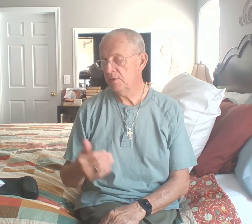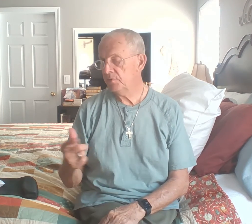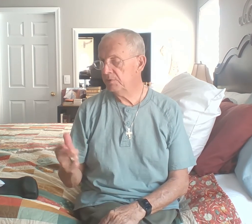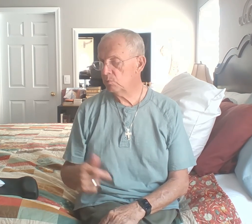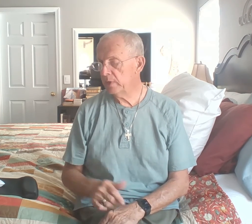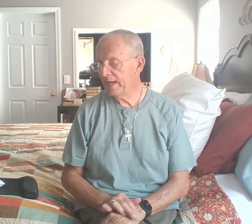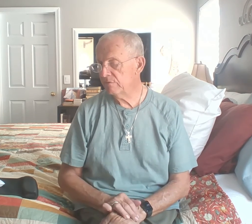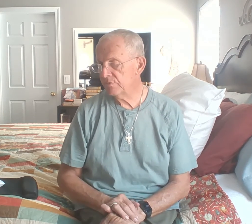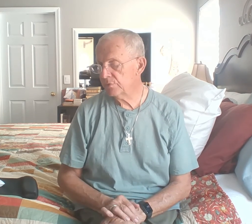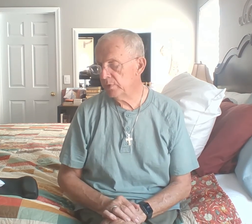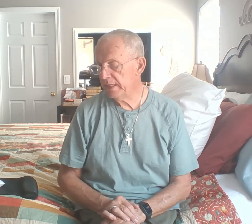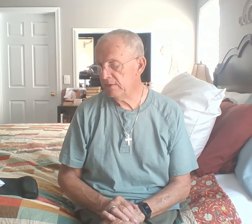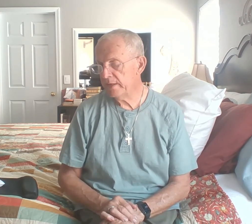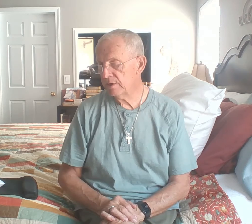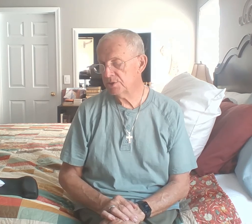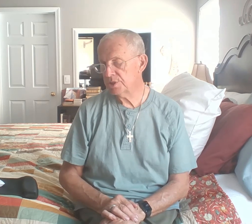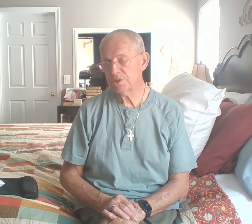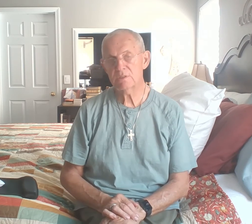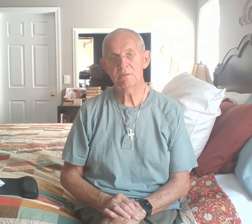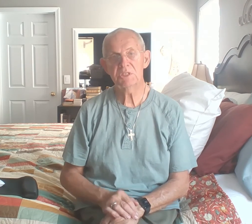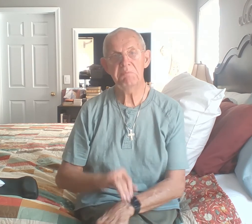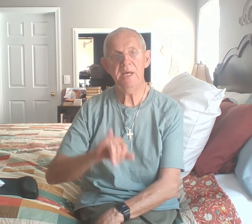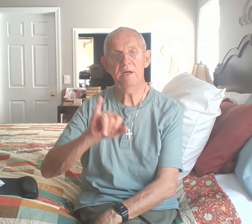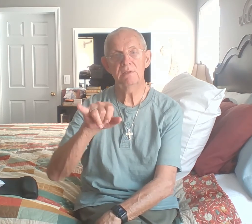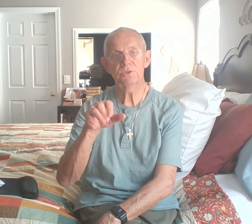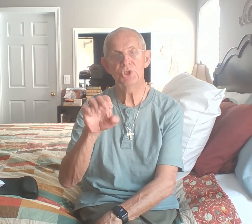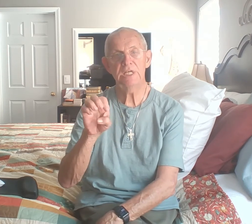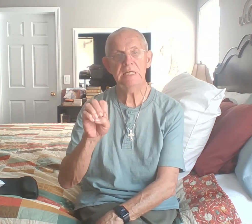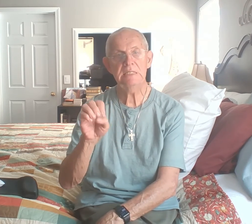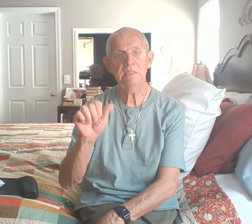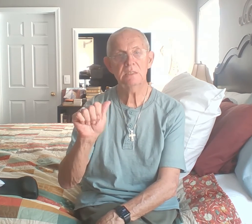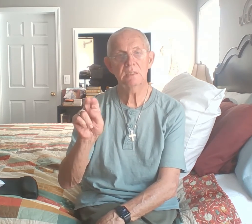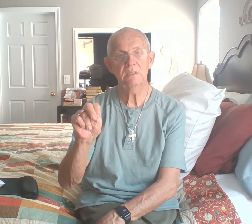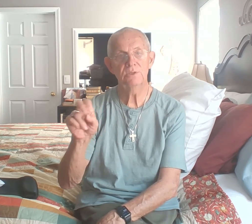then we have three that are just spelled. Jeans,